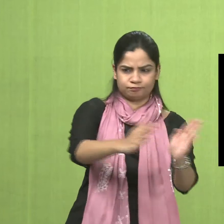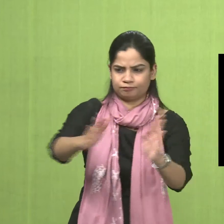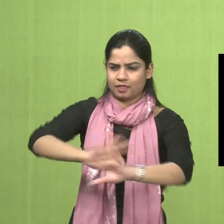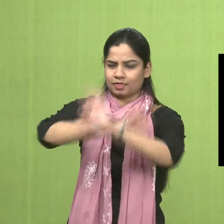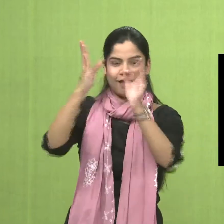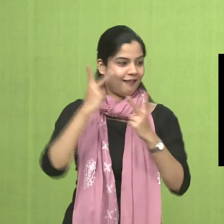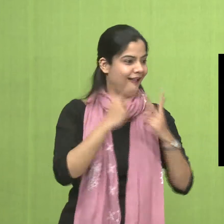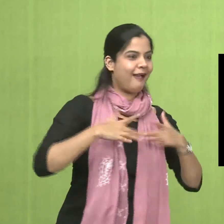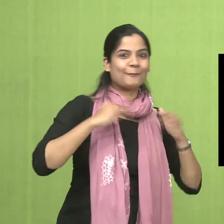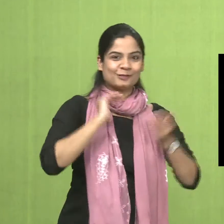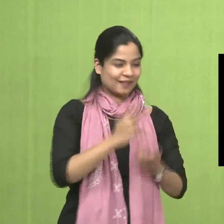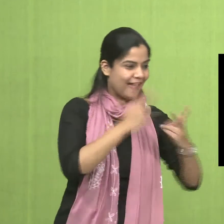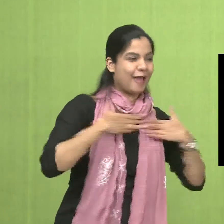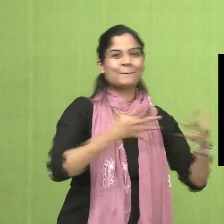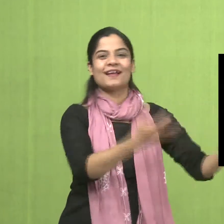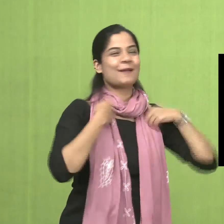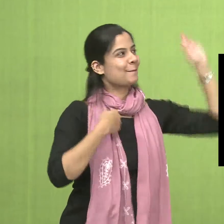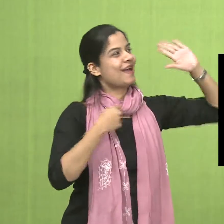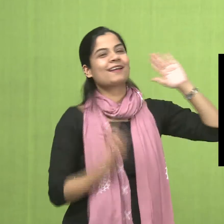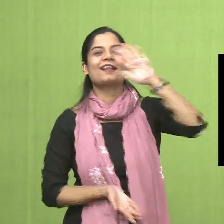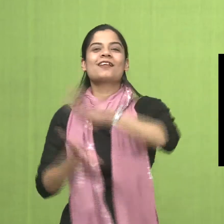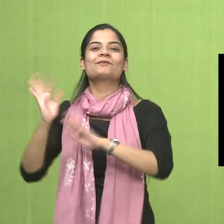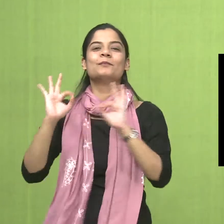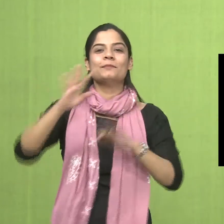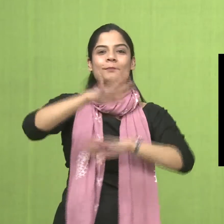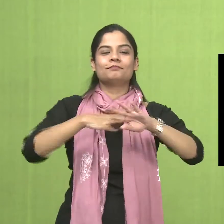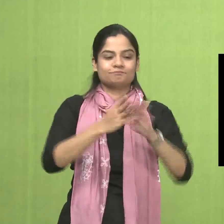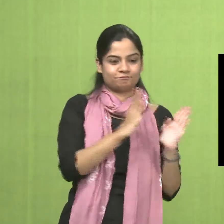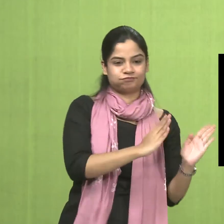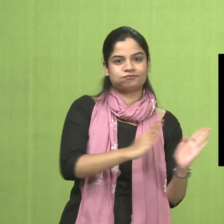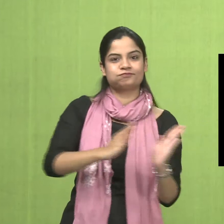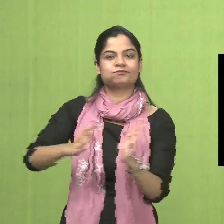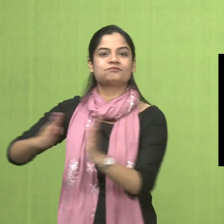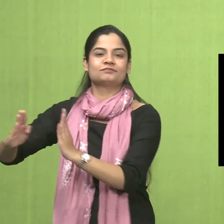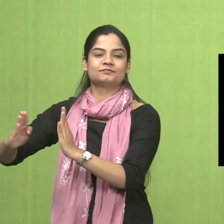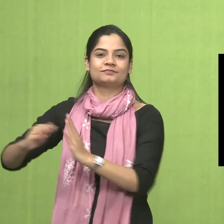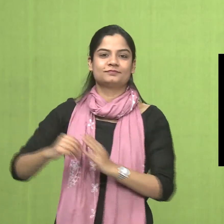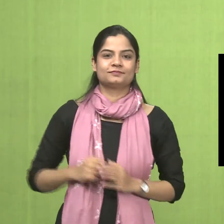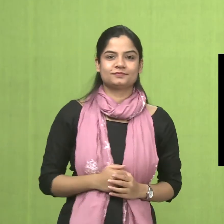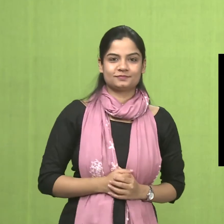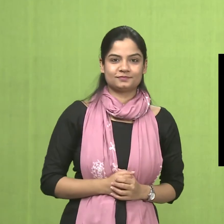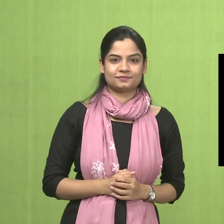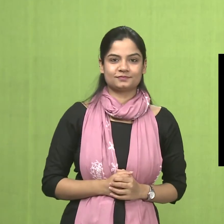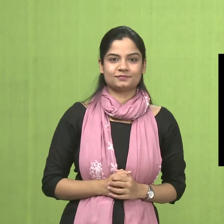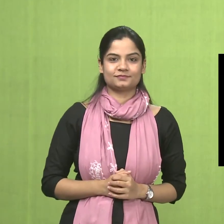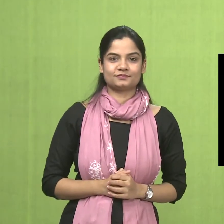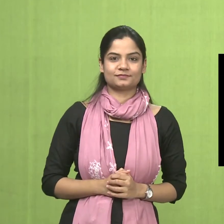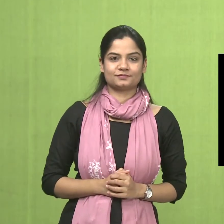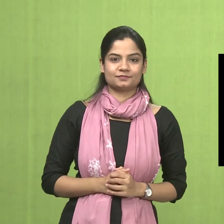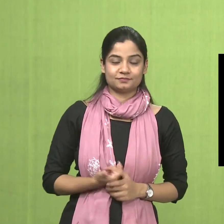get your children ready and leave them for school. So arrange the activities in sequence. Keep